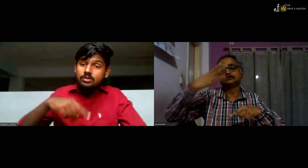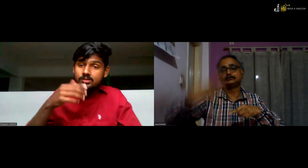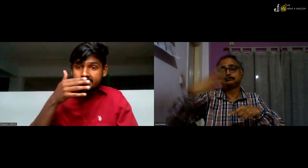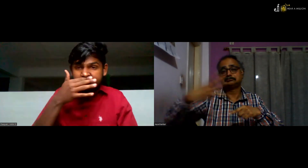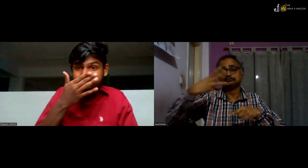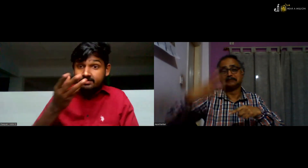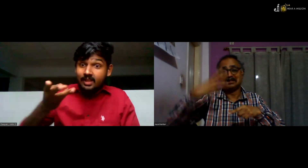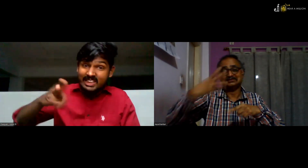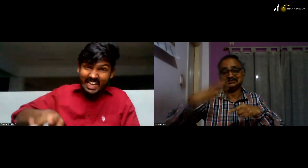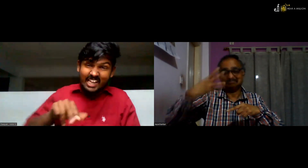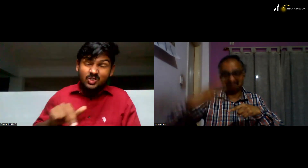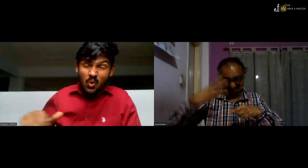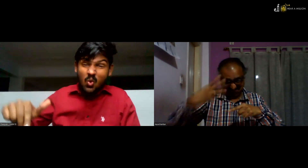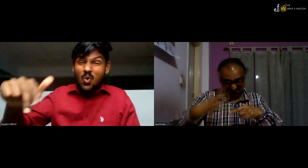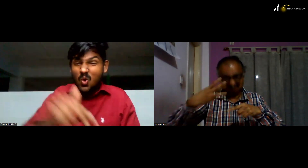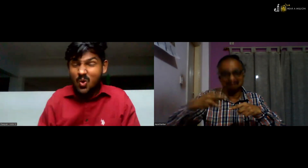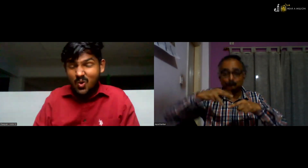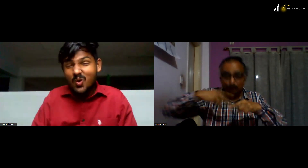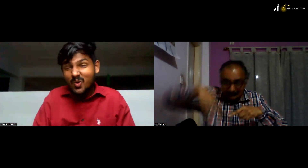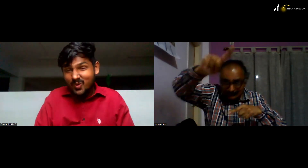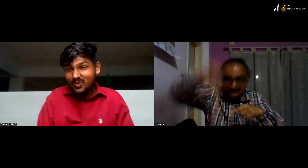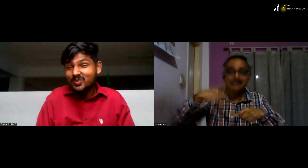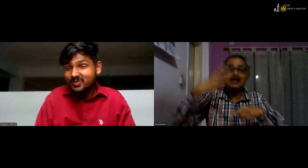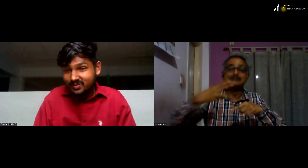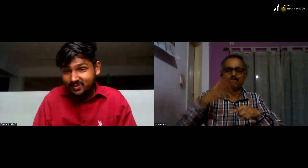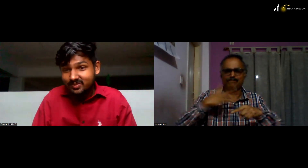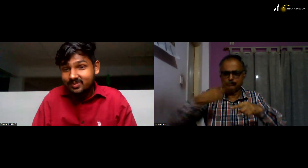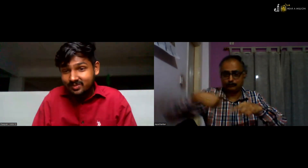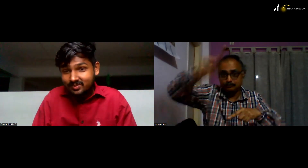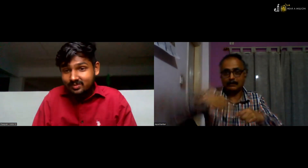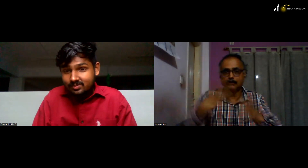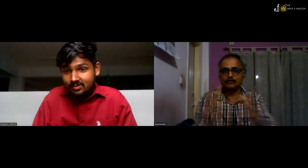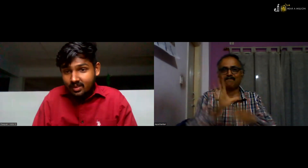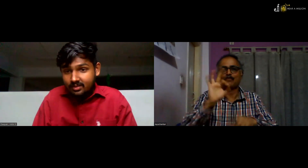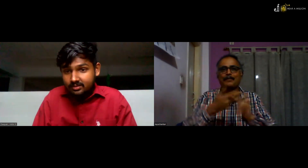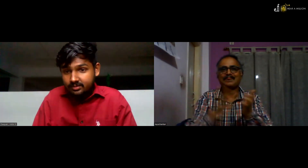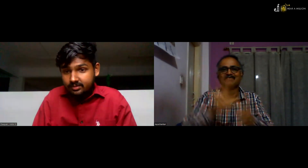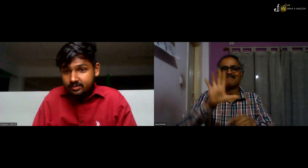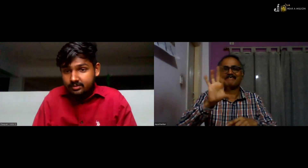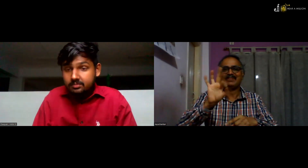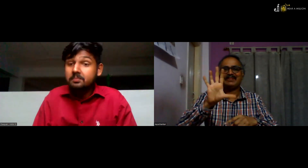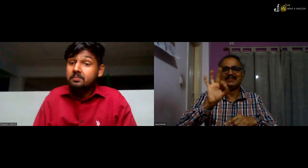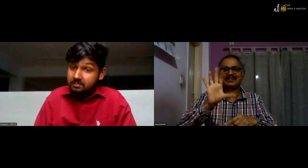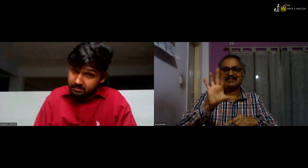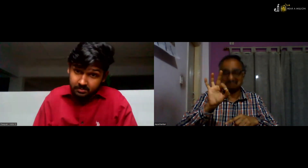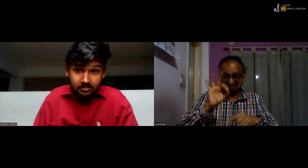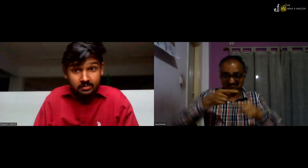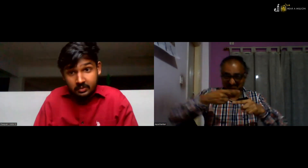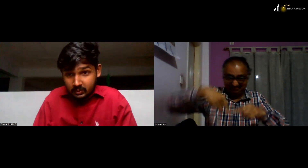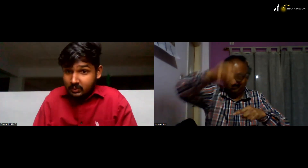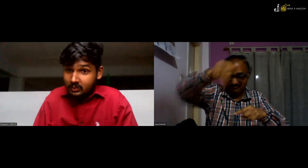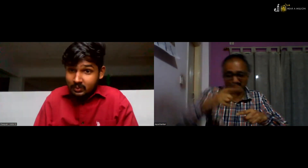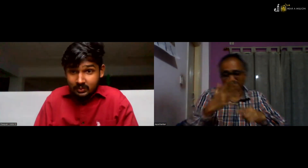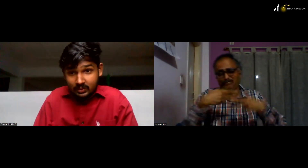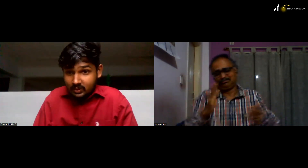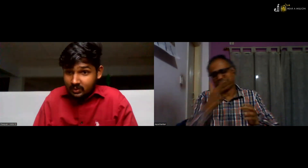So how much time it takes? It takes around 3 days. Okay. Yes, so it takes around 3 days, and